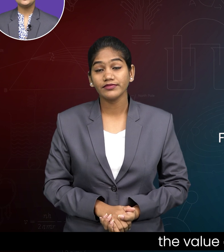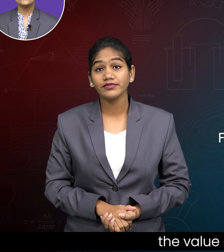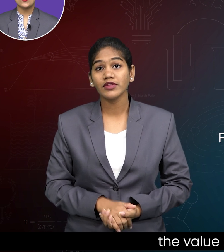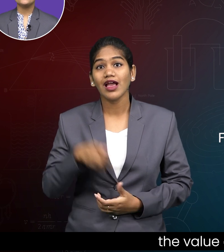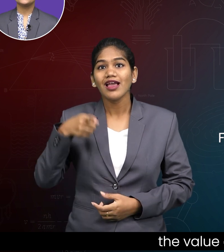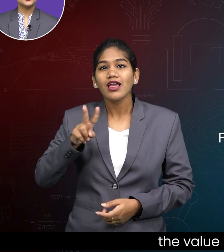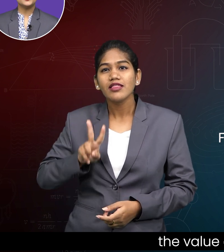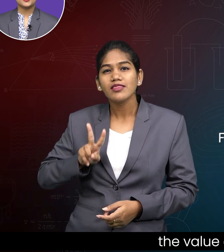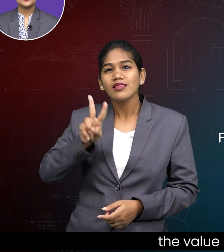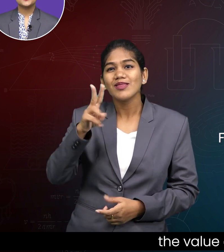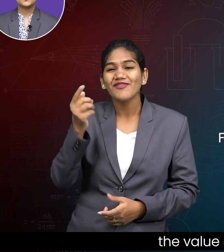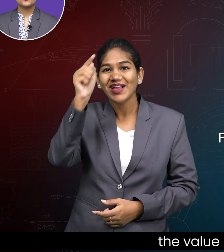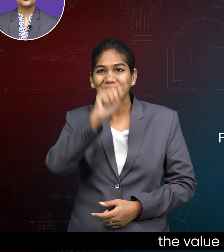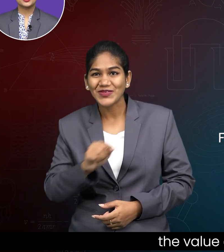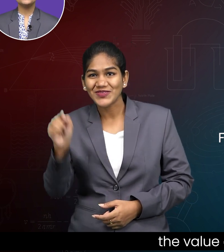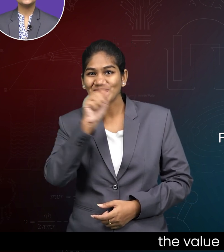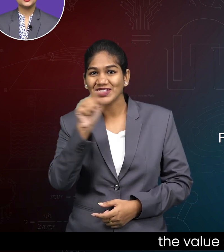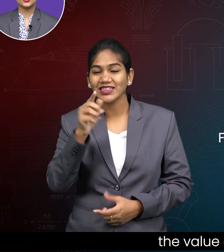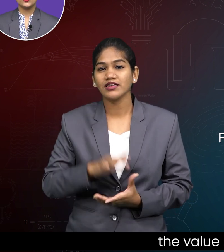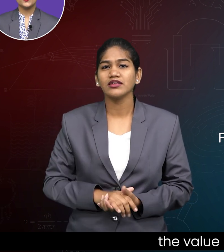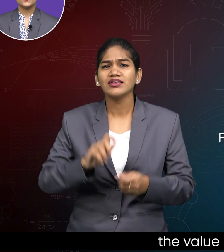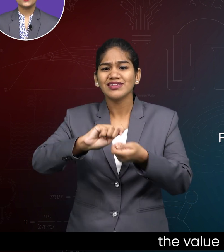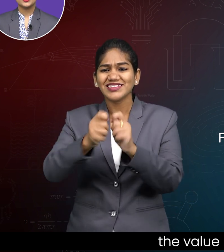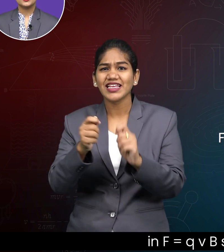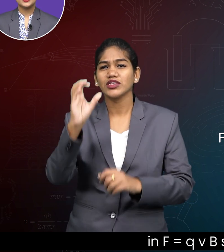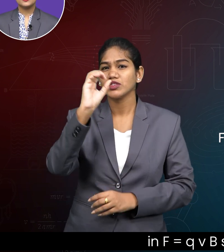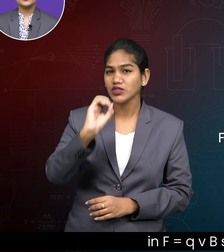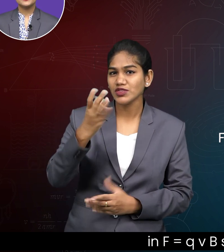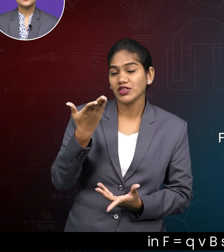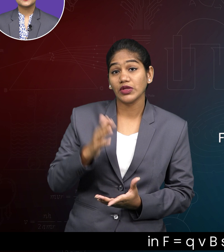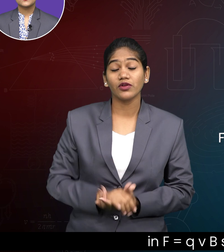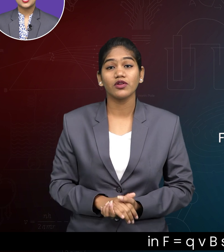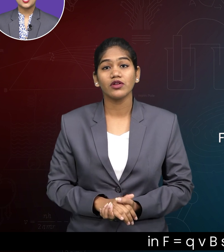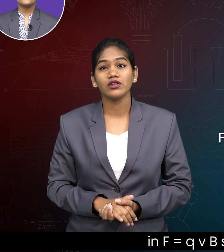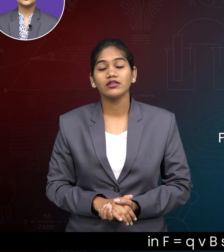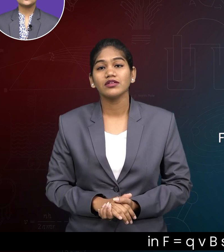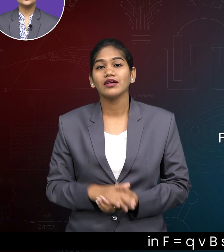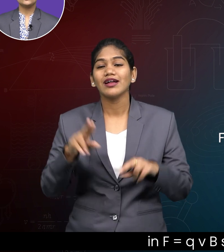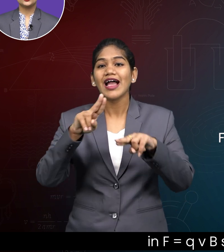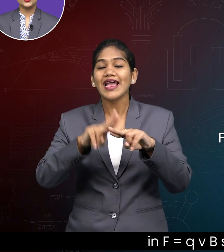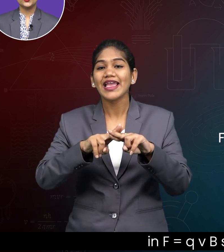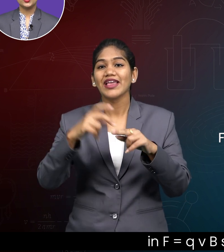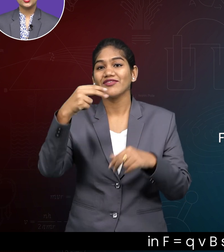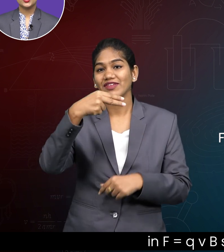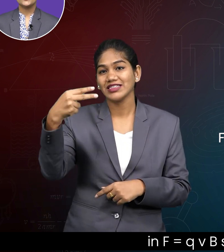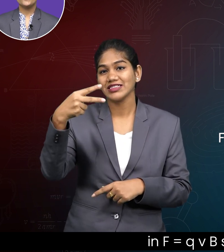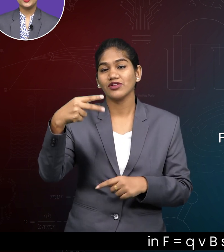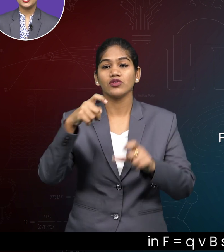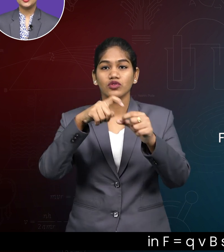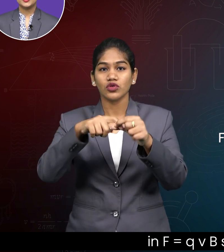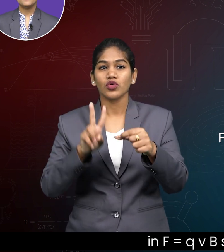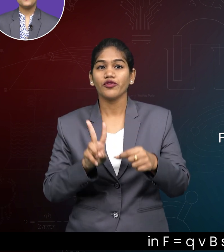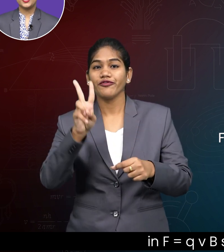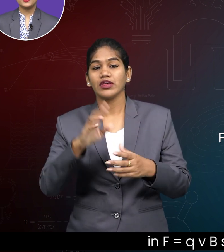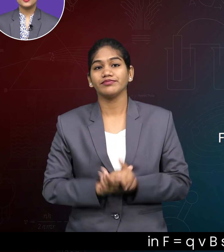the value of theta becomes 0 in F is equal to Q